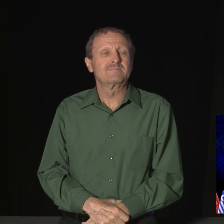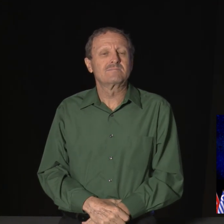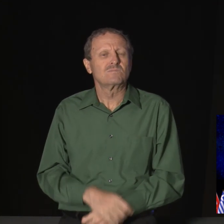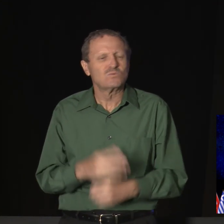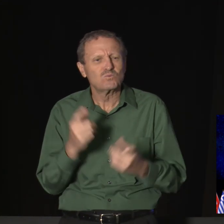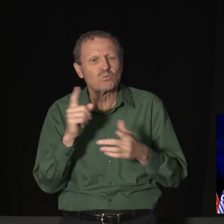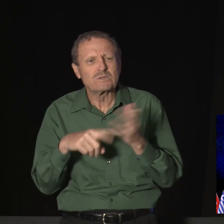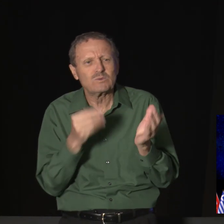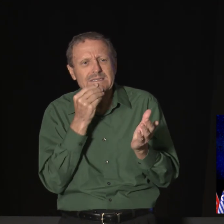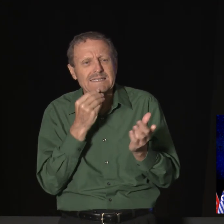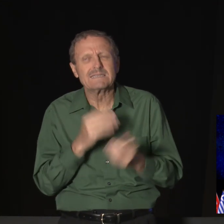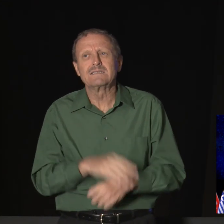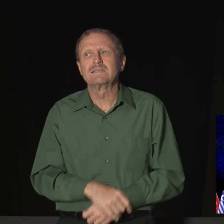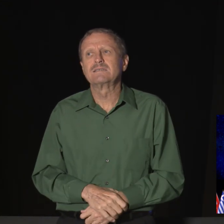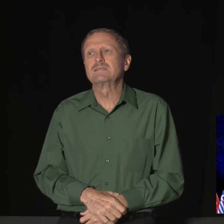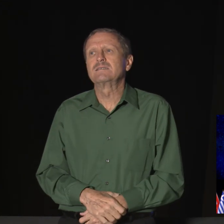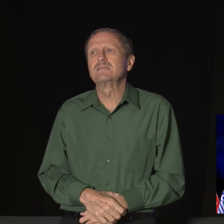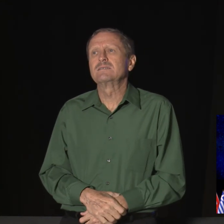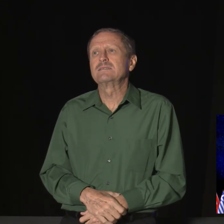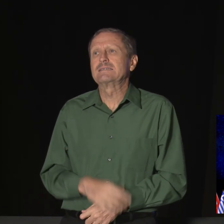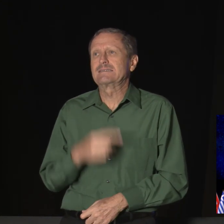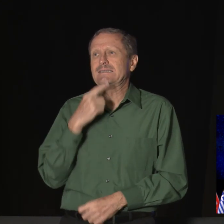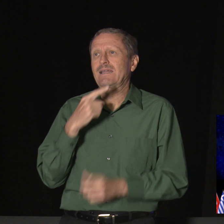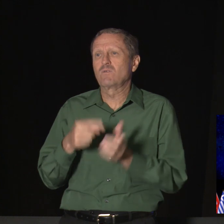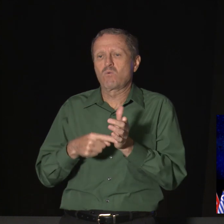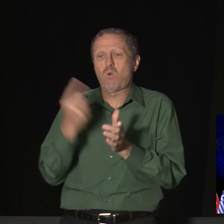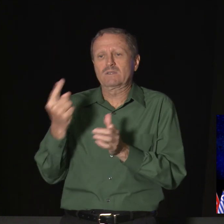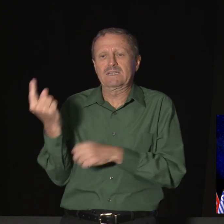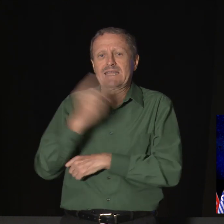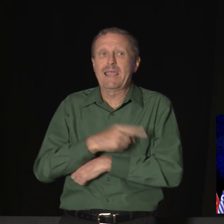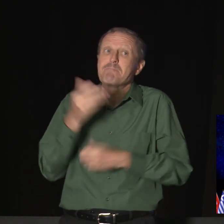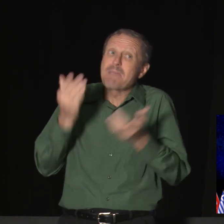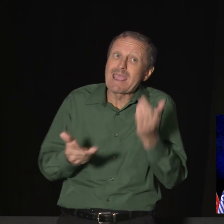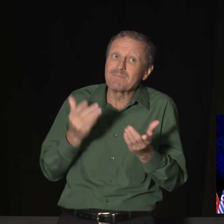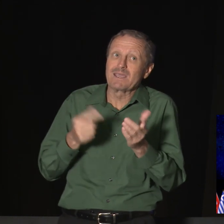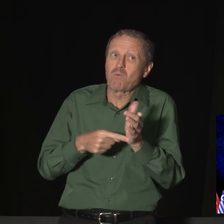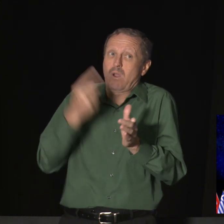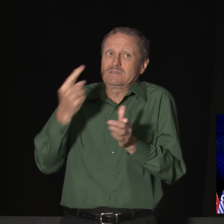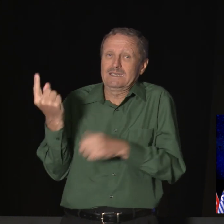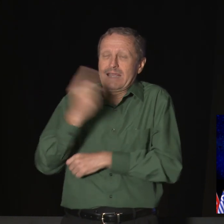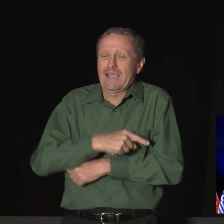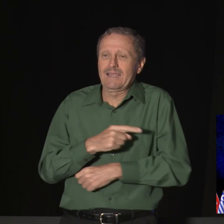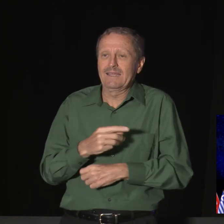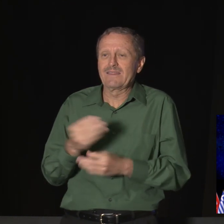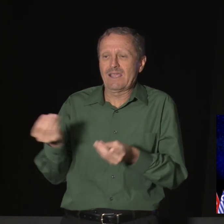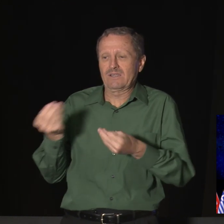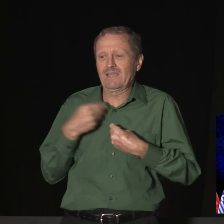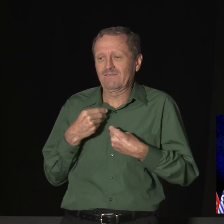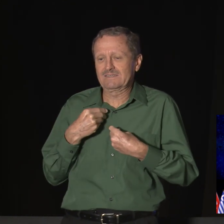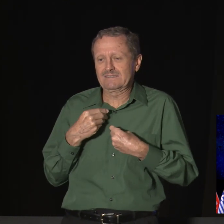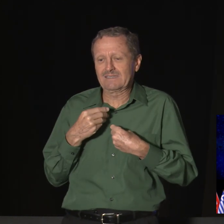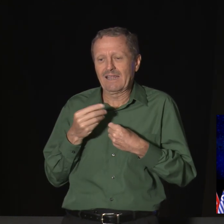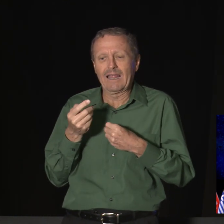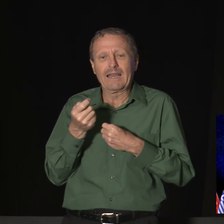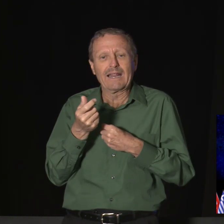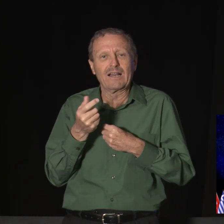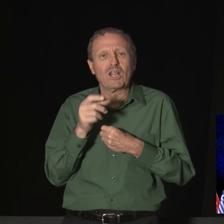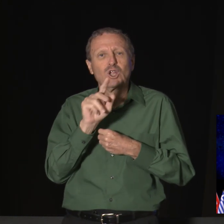What were you eating? She said, once a day, maybe. They would give us a little tuna fish